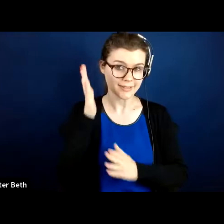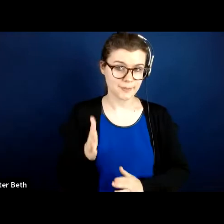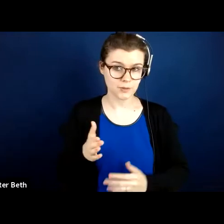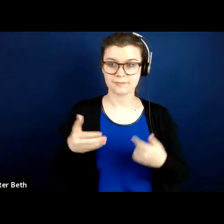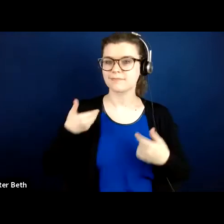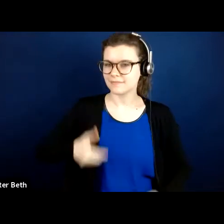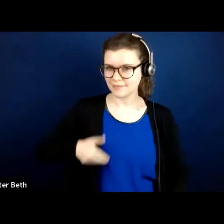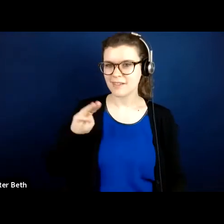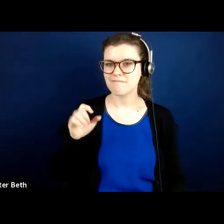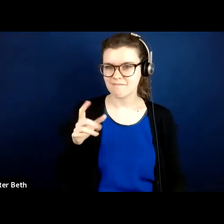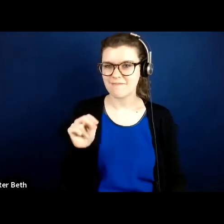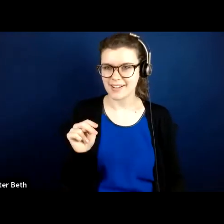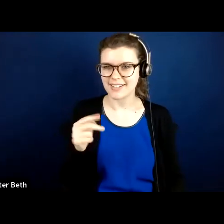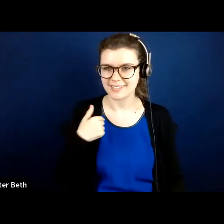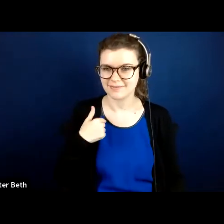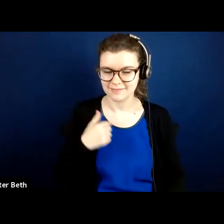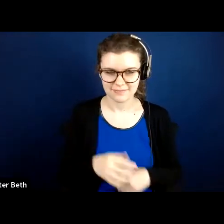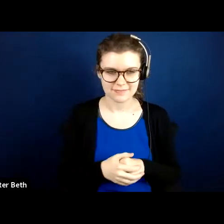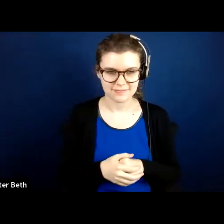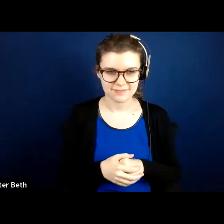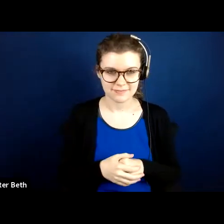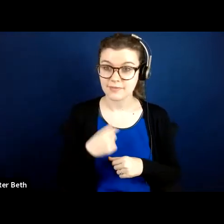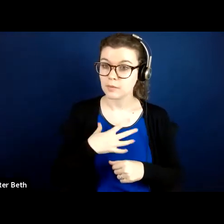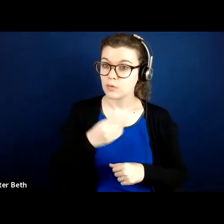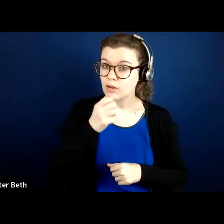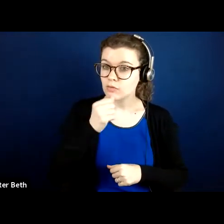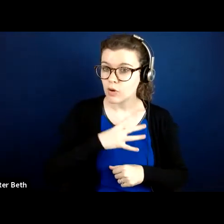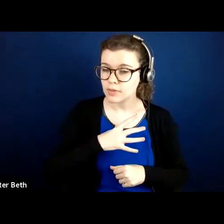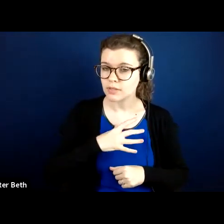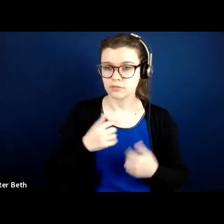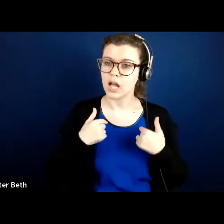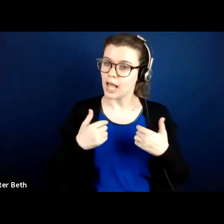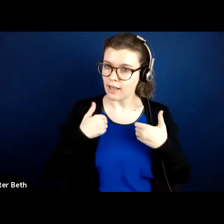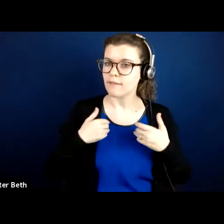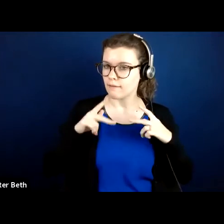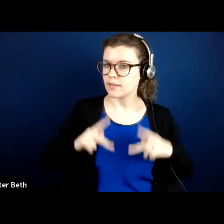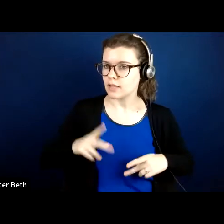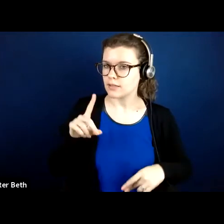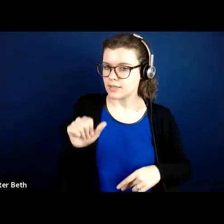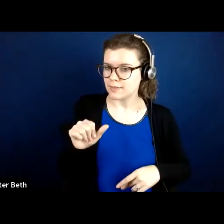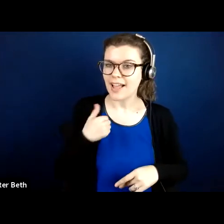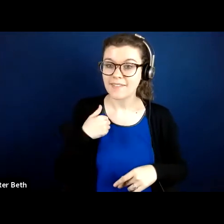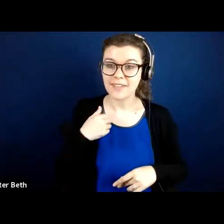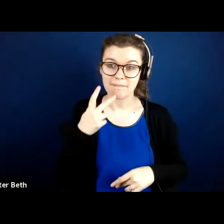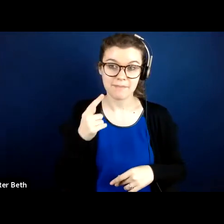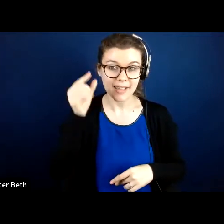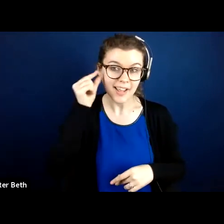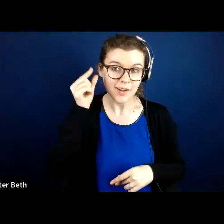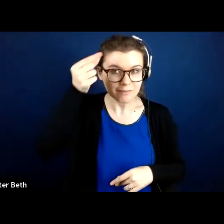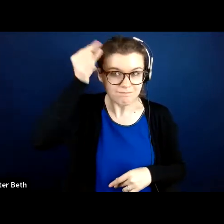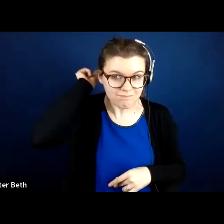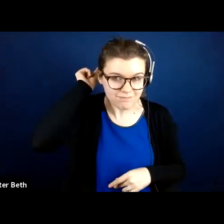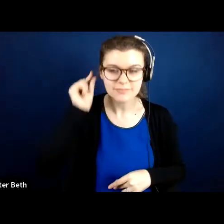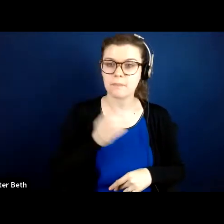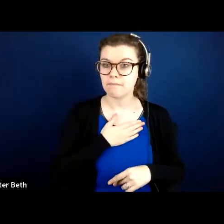is Megan. I am a white woman with a physical disability and a pink buzz cut, and my pronouns are